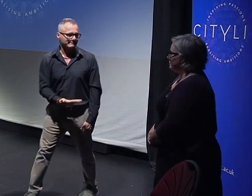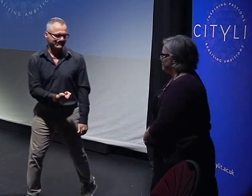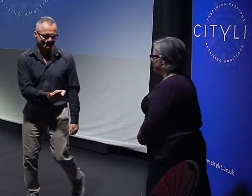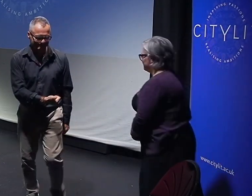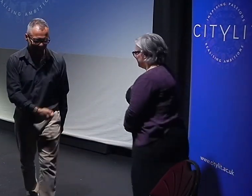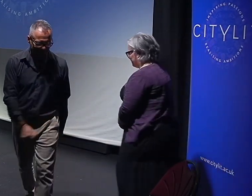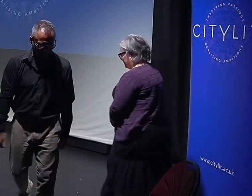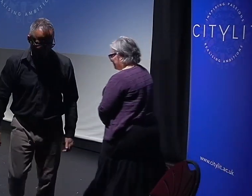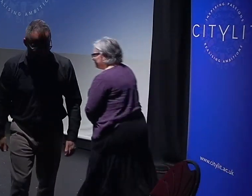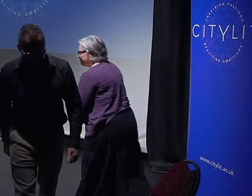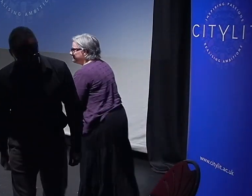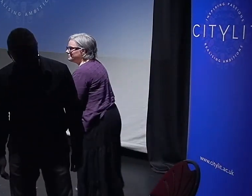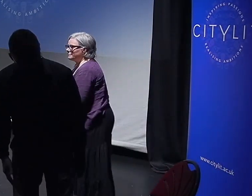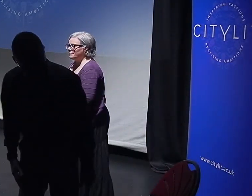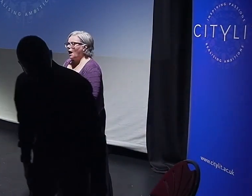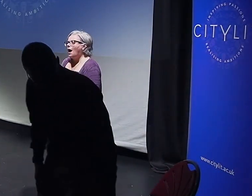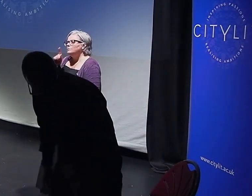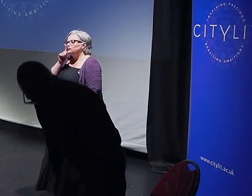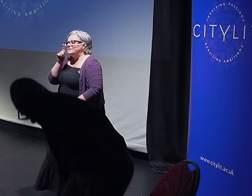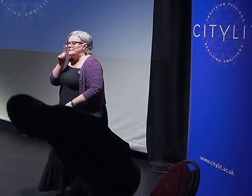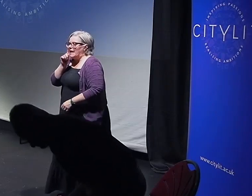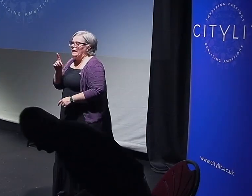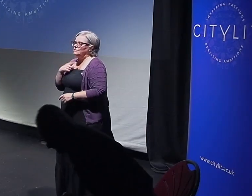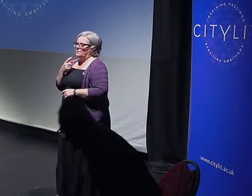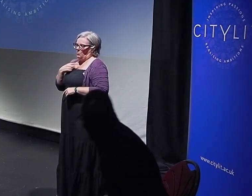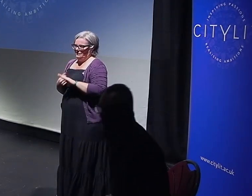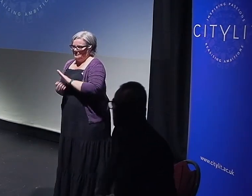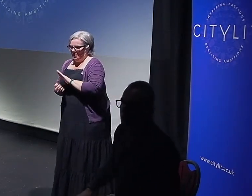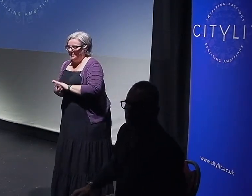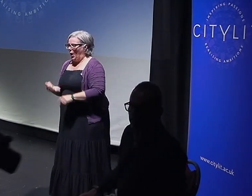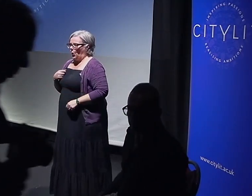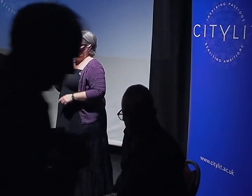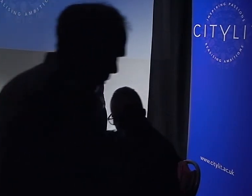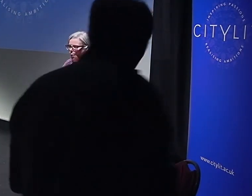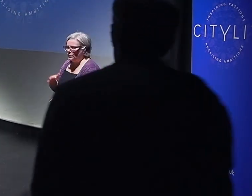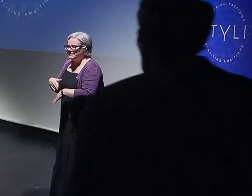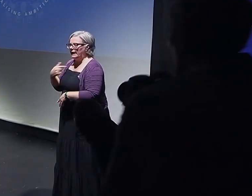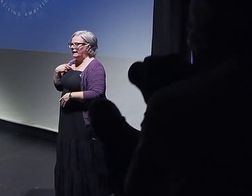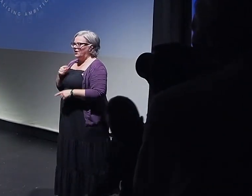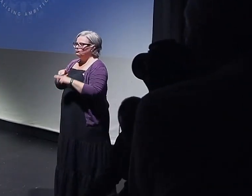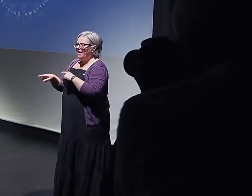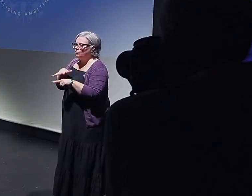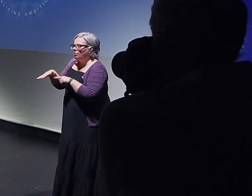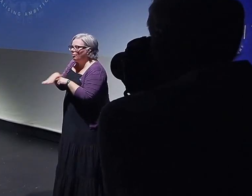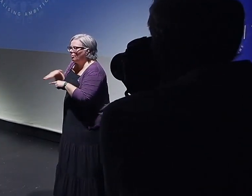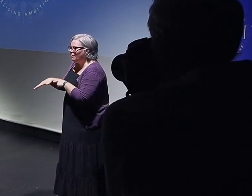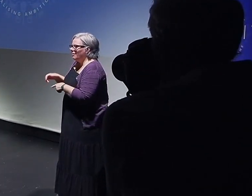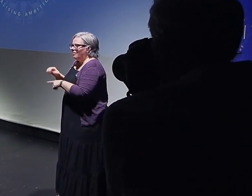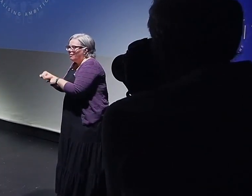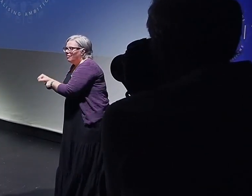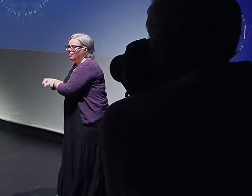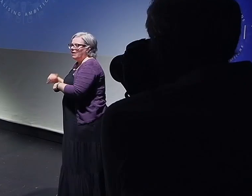I pretended to be dumb, and I would be naughty, and I'd try to make people laugh, and I'd get kicked